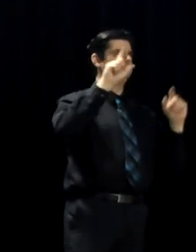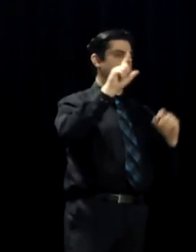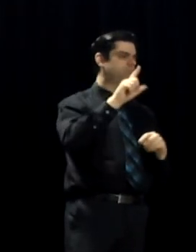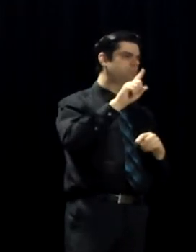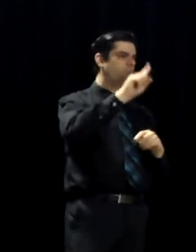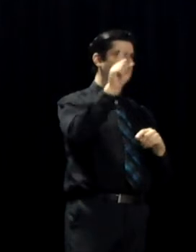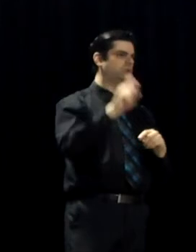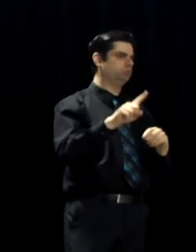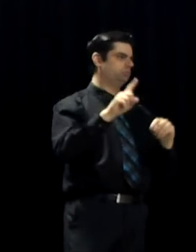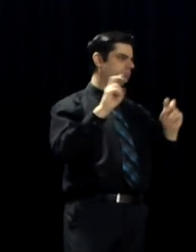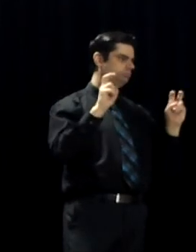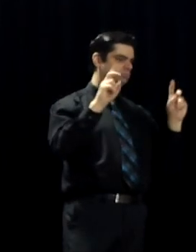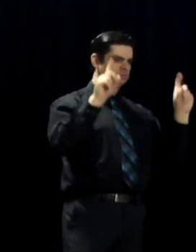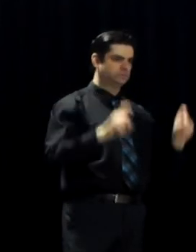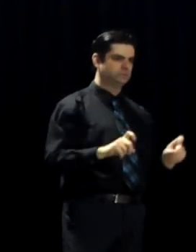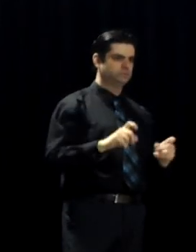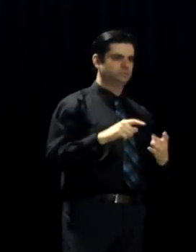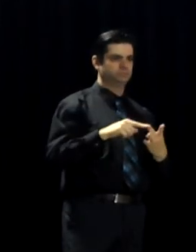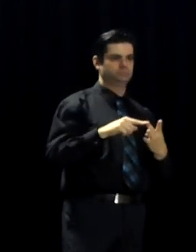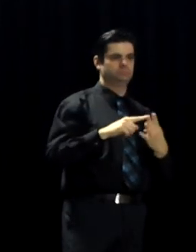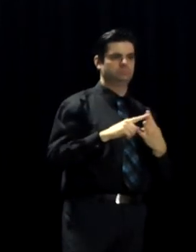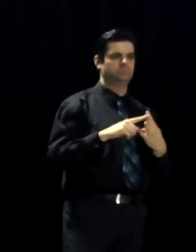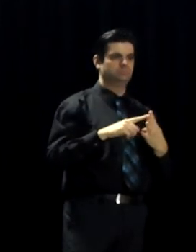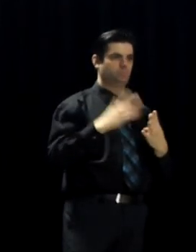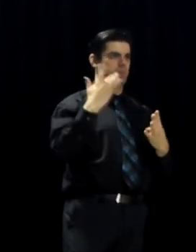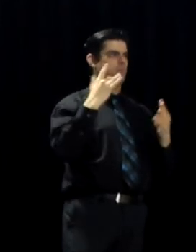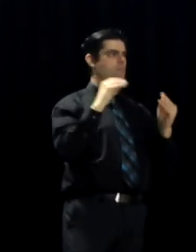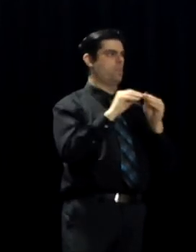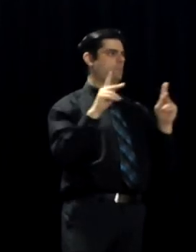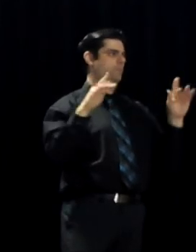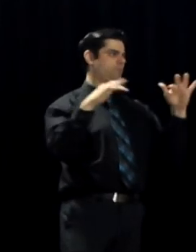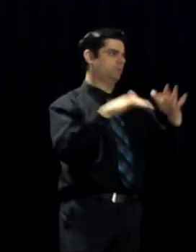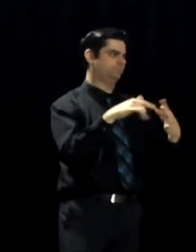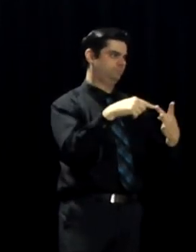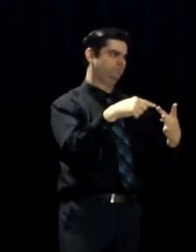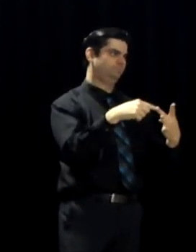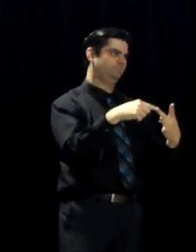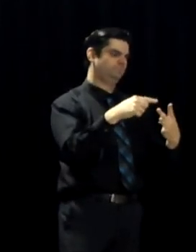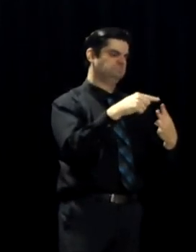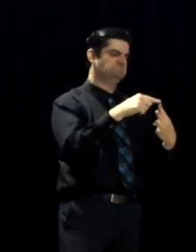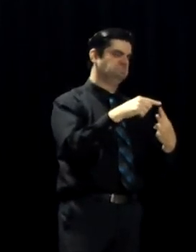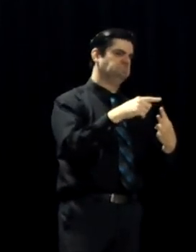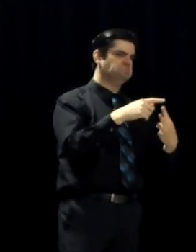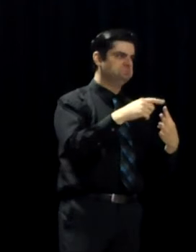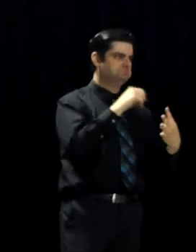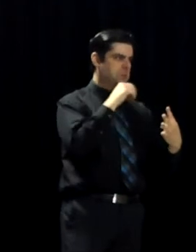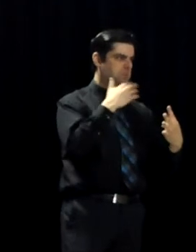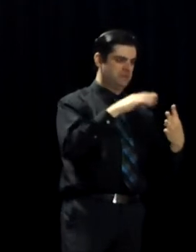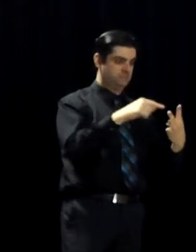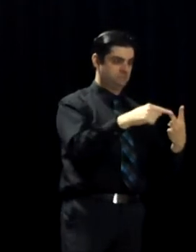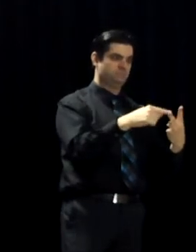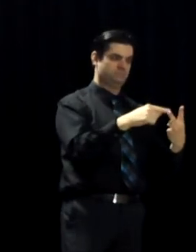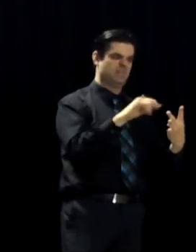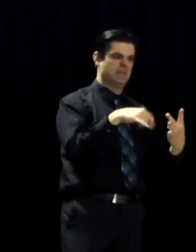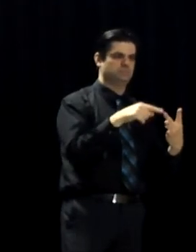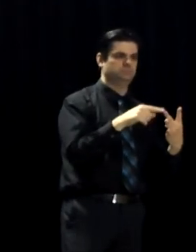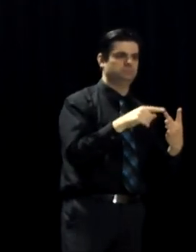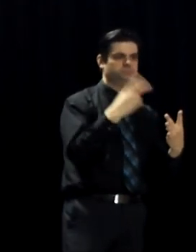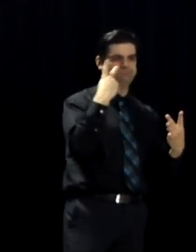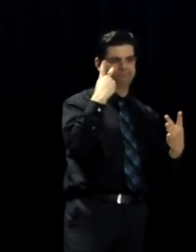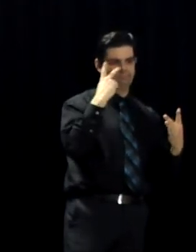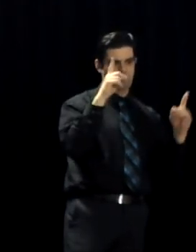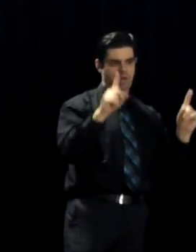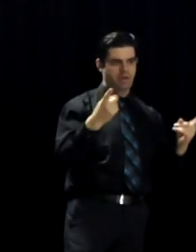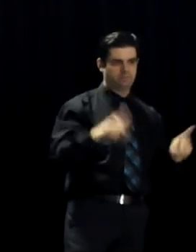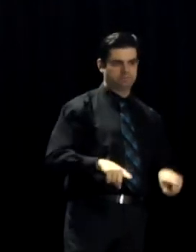expand, because more density, but we know more about this virus now than the last time everybody was together. All